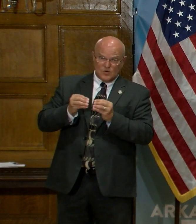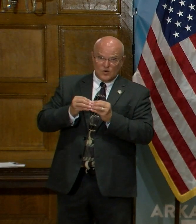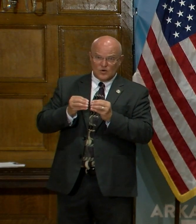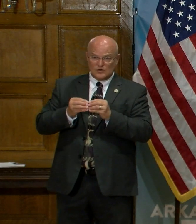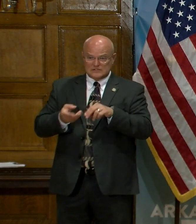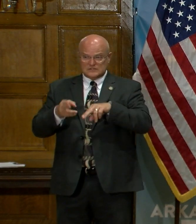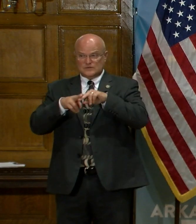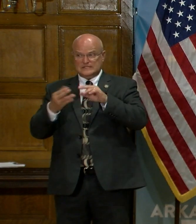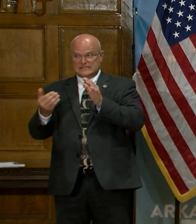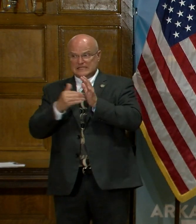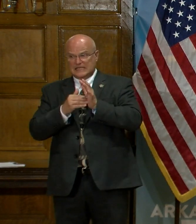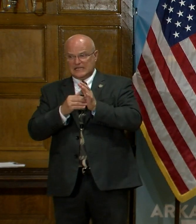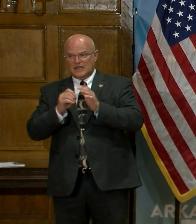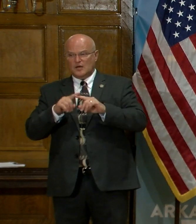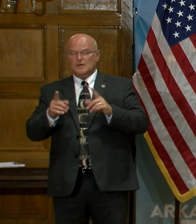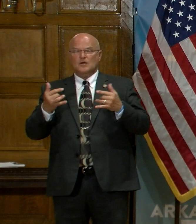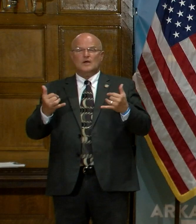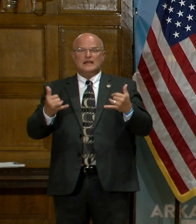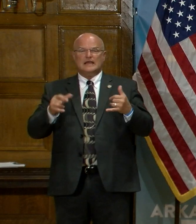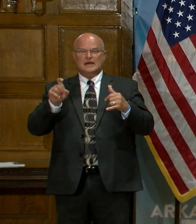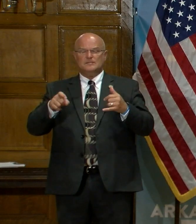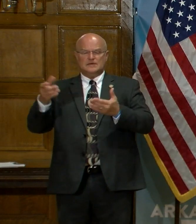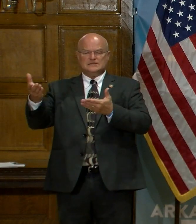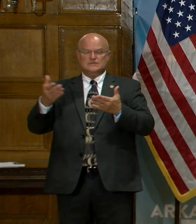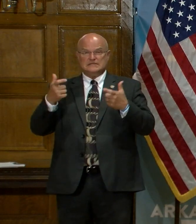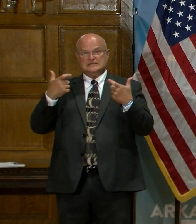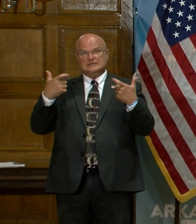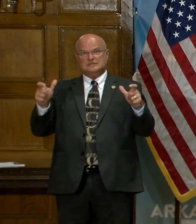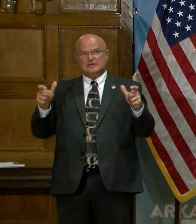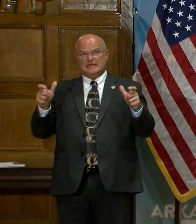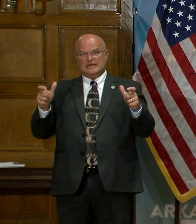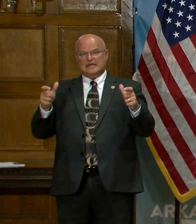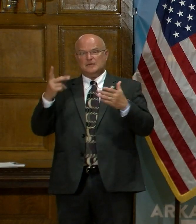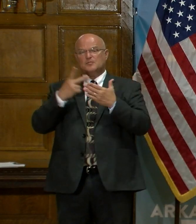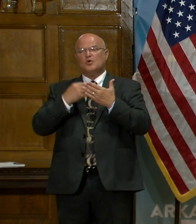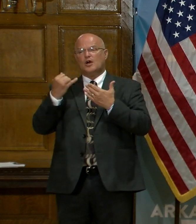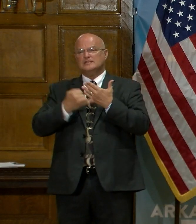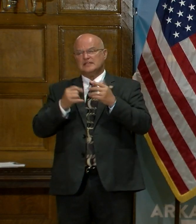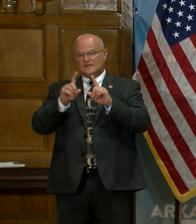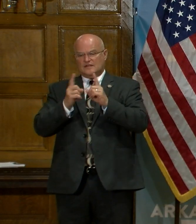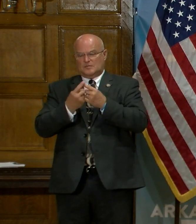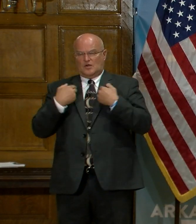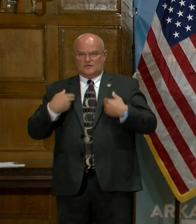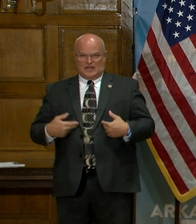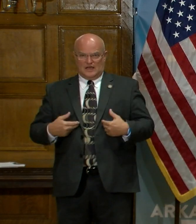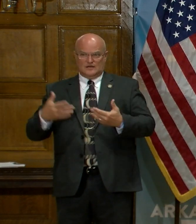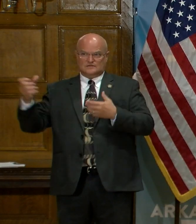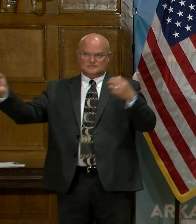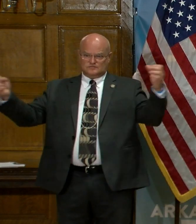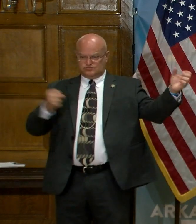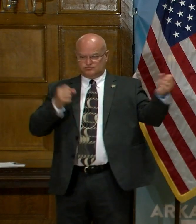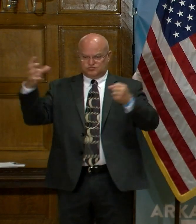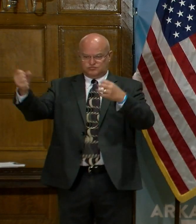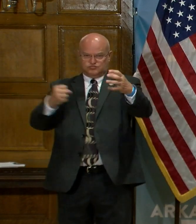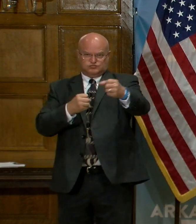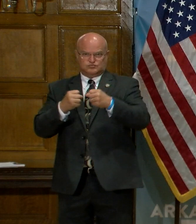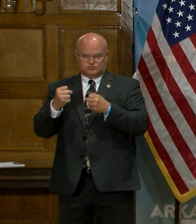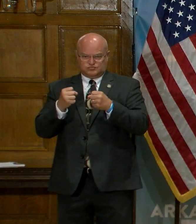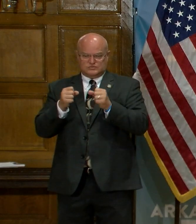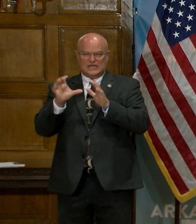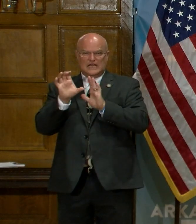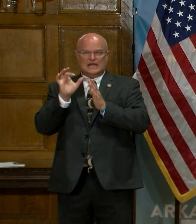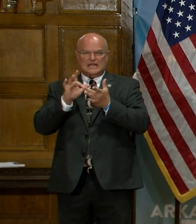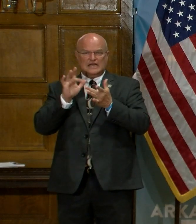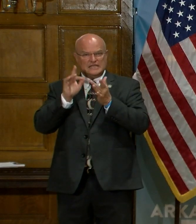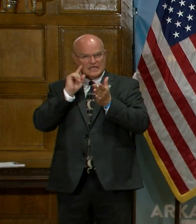to be increased again. But we have to bring, and that's a big project for the Department of Health, to bring on the